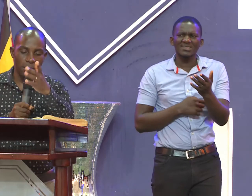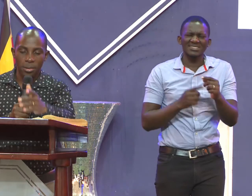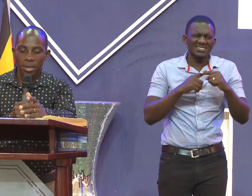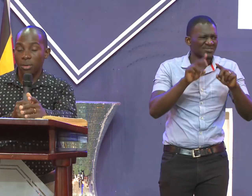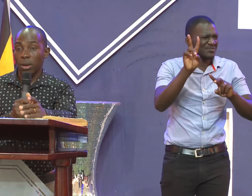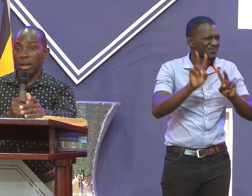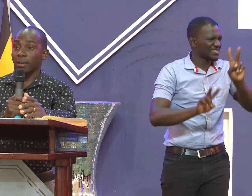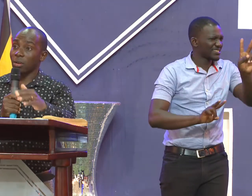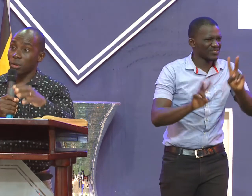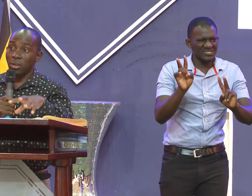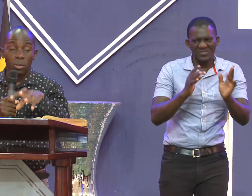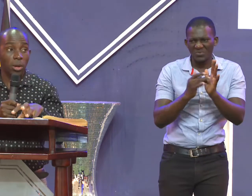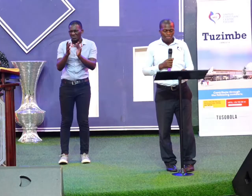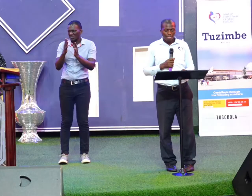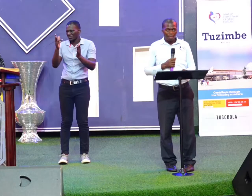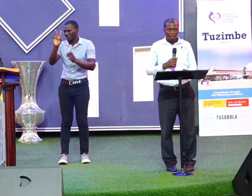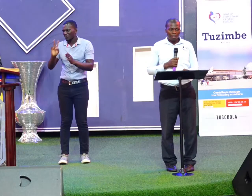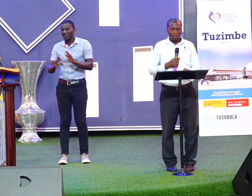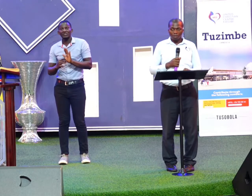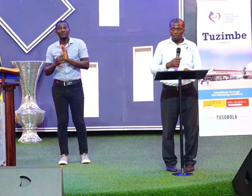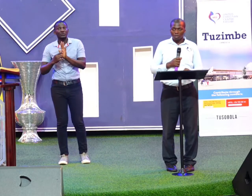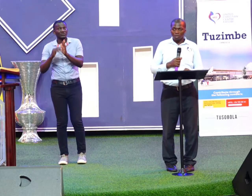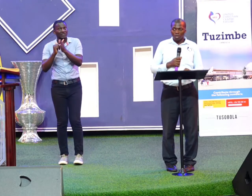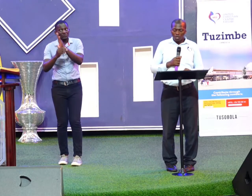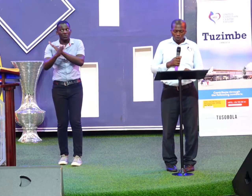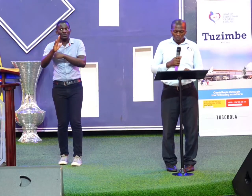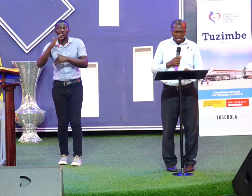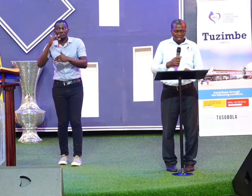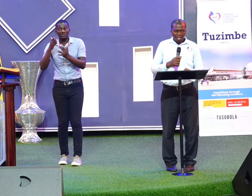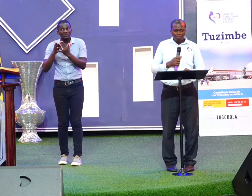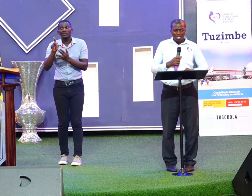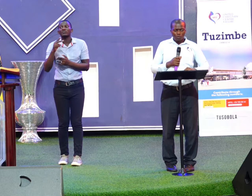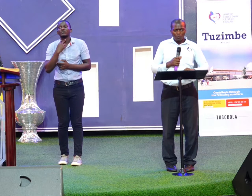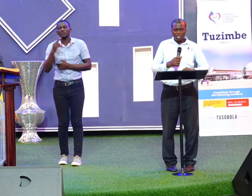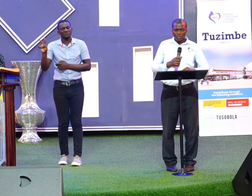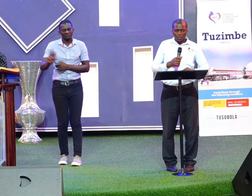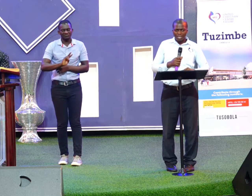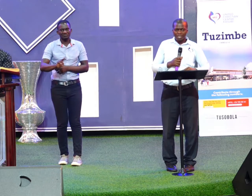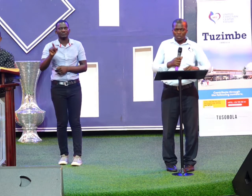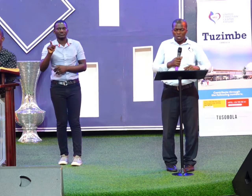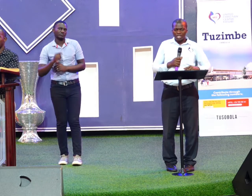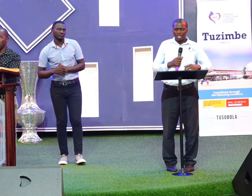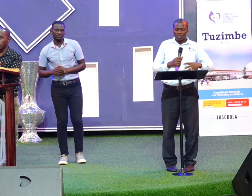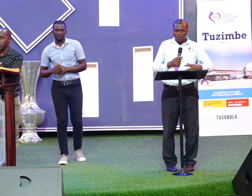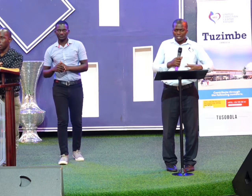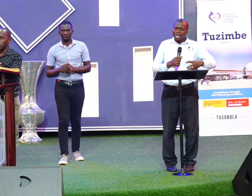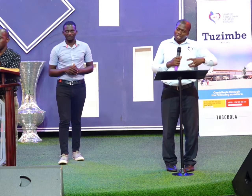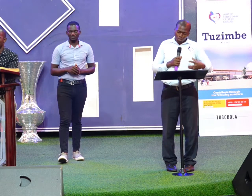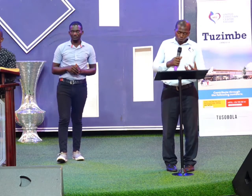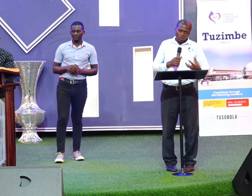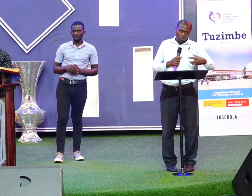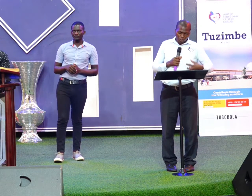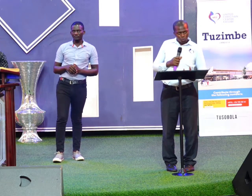bingi ebitabo bingi ebikulaga nti Katonda asobola nnyo okwogera mu ddoboozi lino. You will find that many scriptures show us that God can use